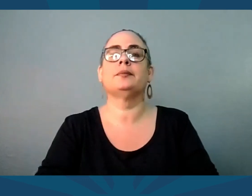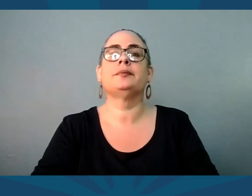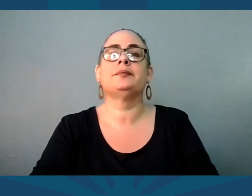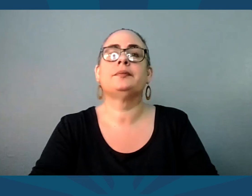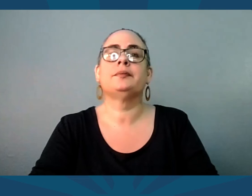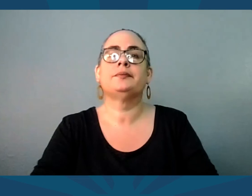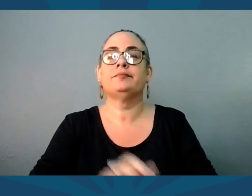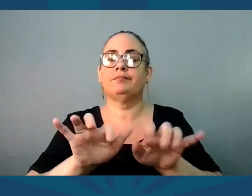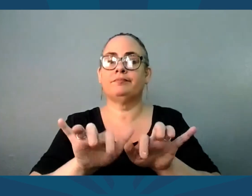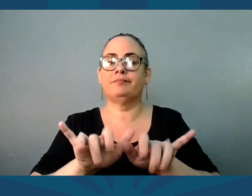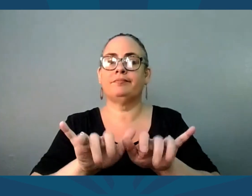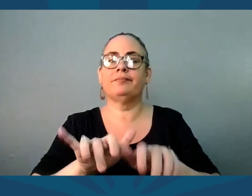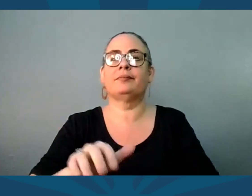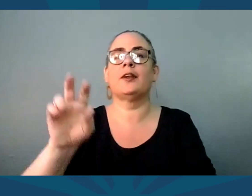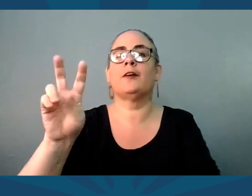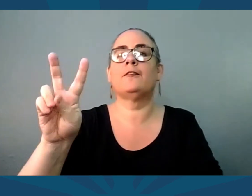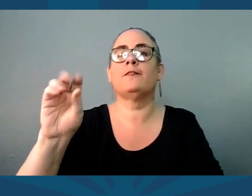928-373-6033.